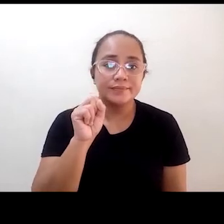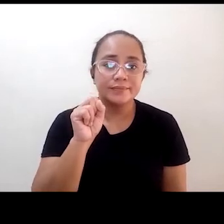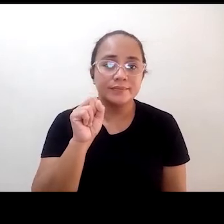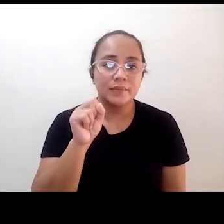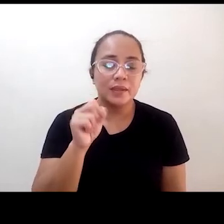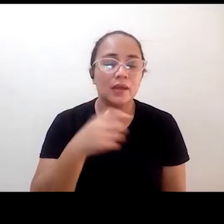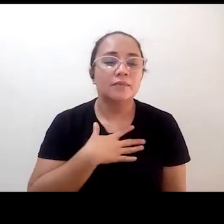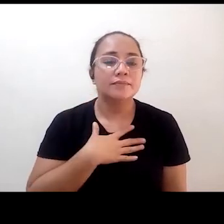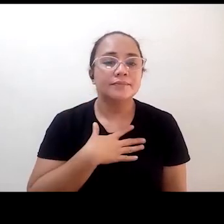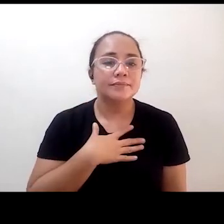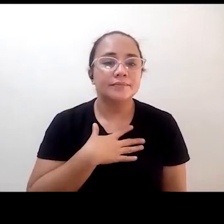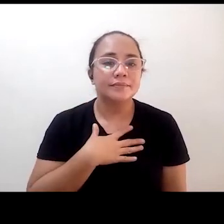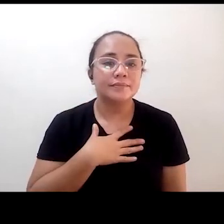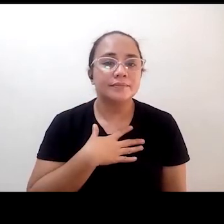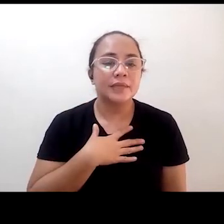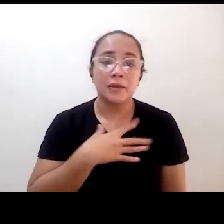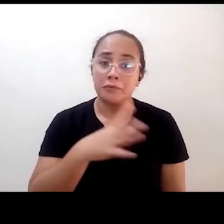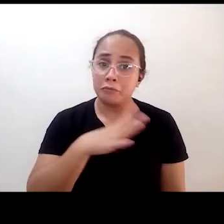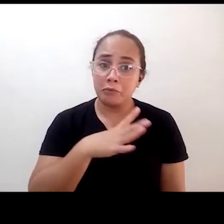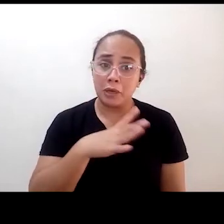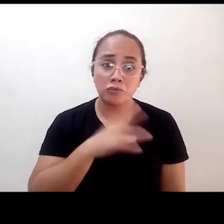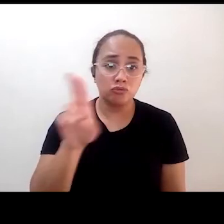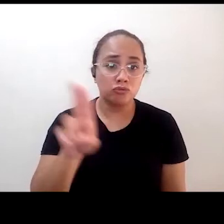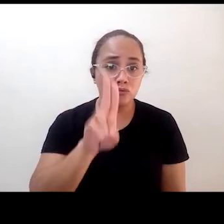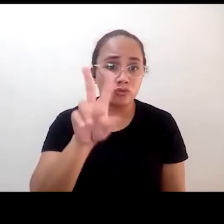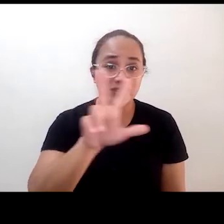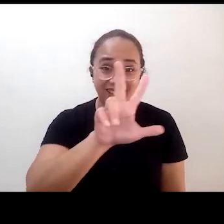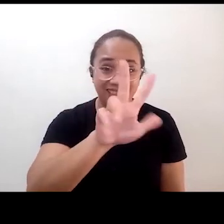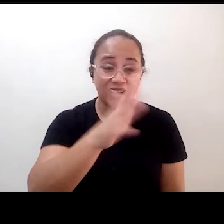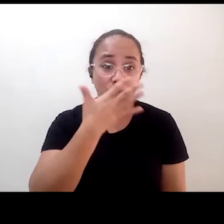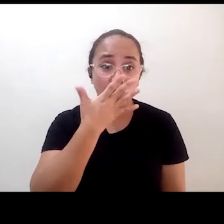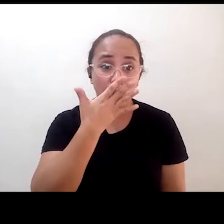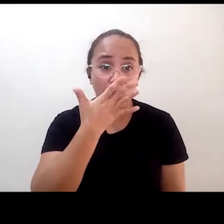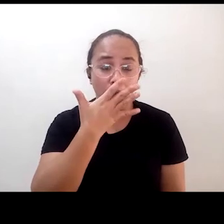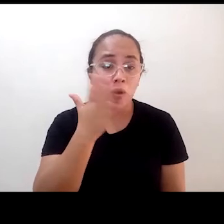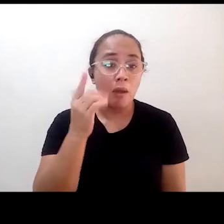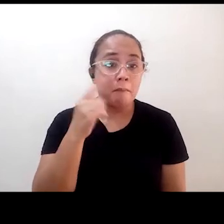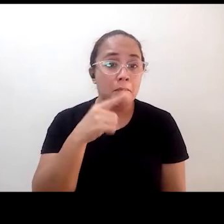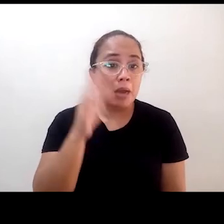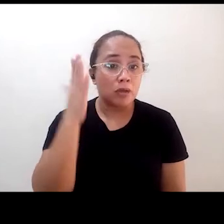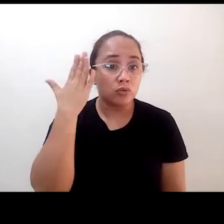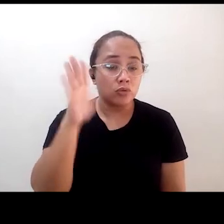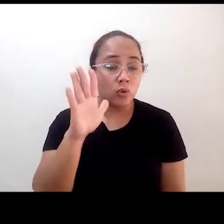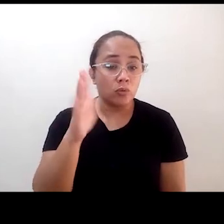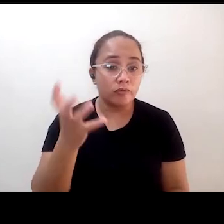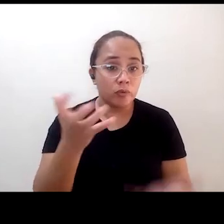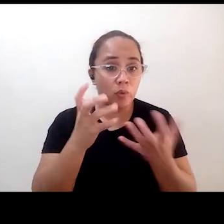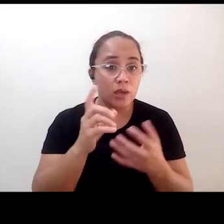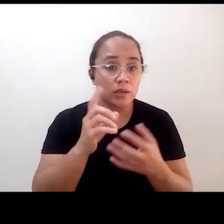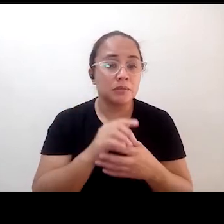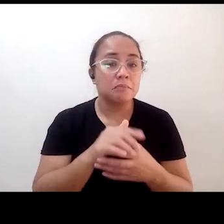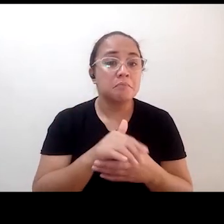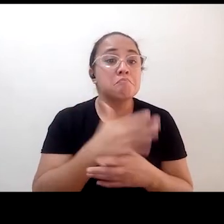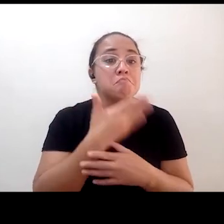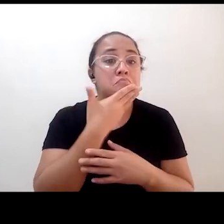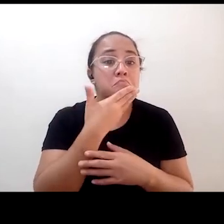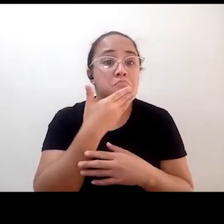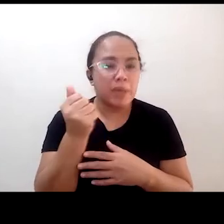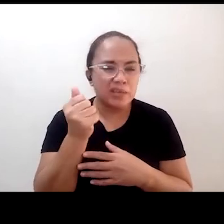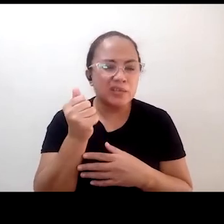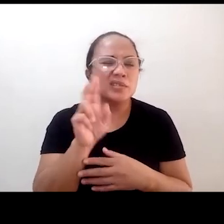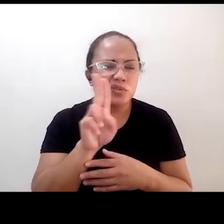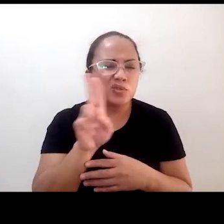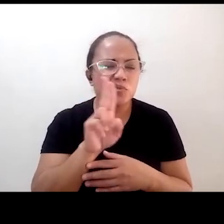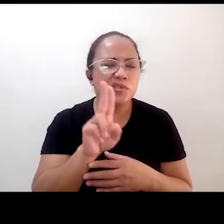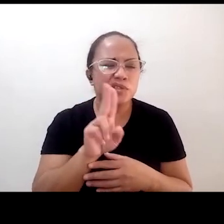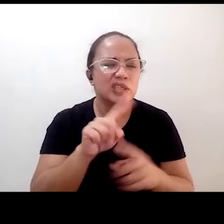So it's fine to use those 3 colors, but I don't know if you want to go back. It's better if you use different colors, because then